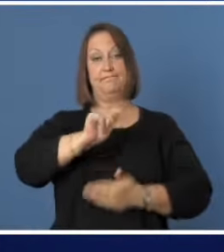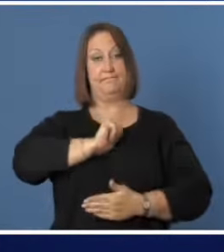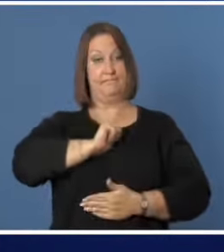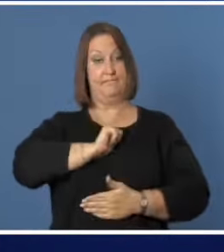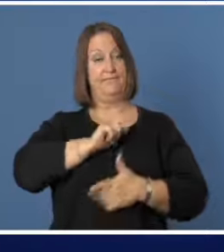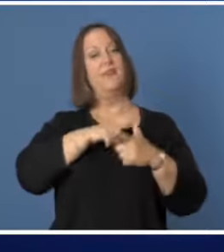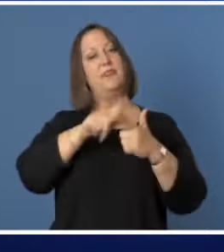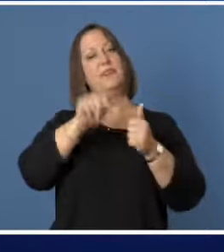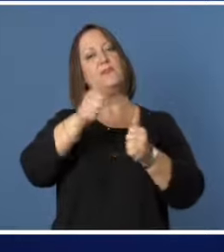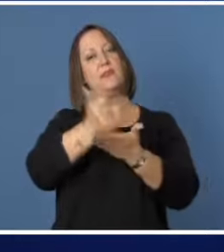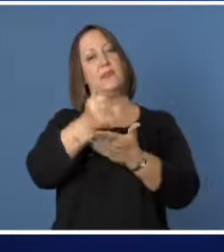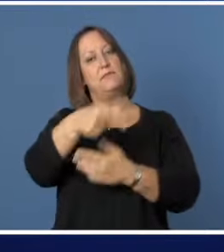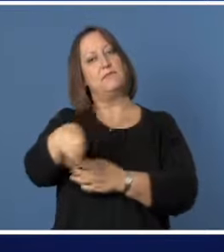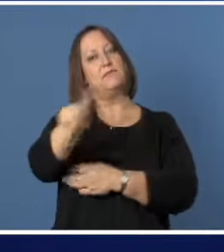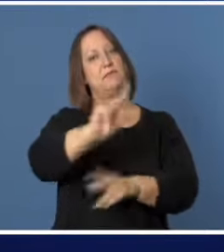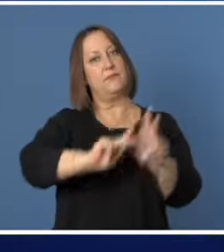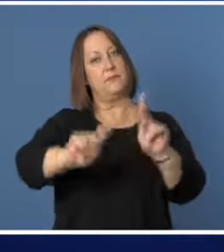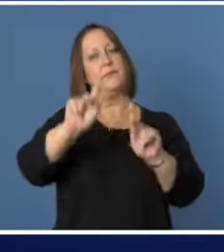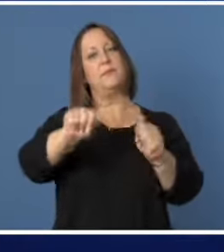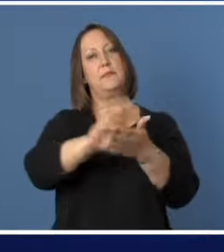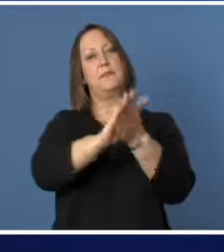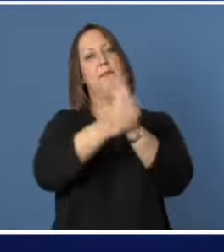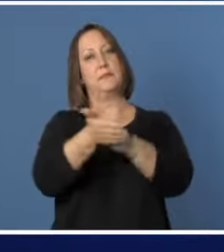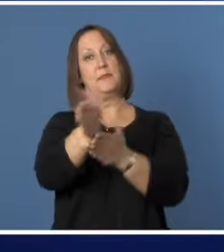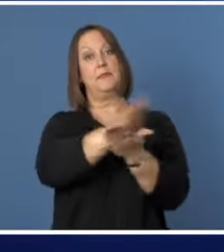assist in decontaminating others.